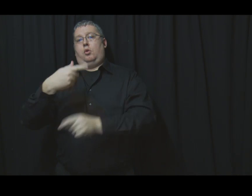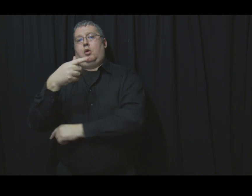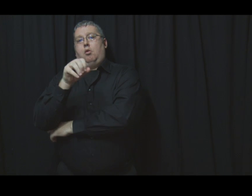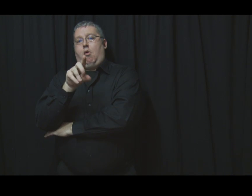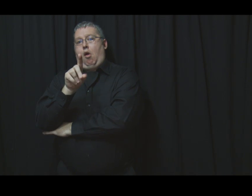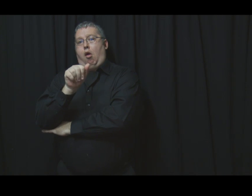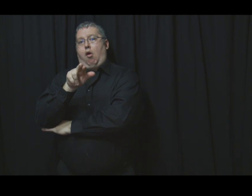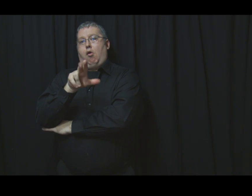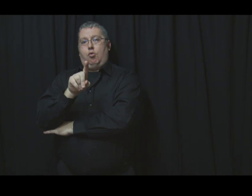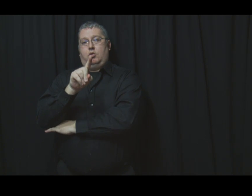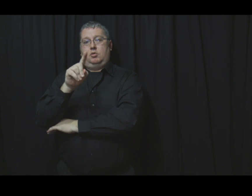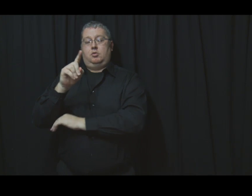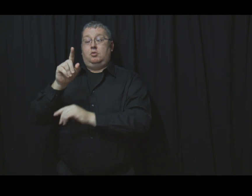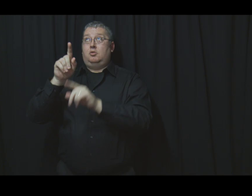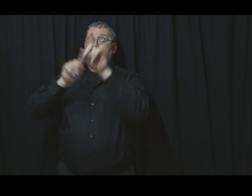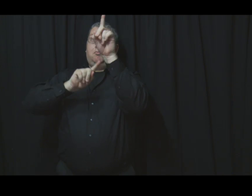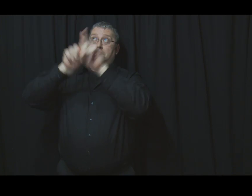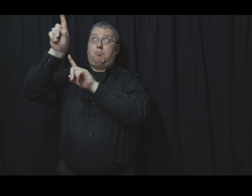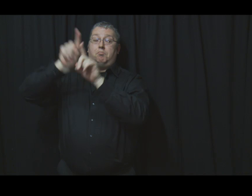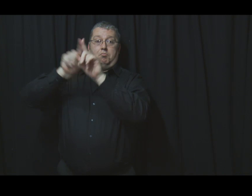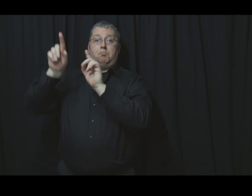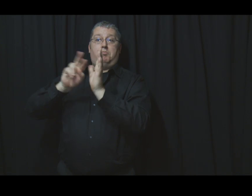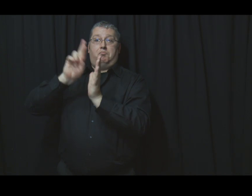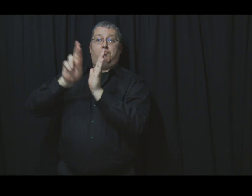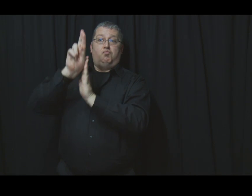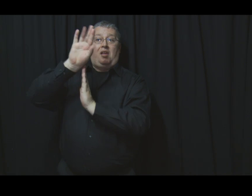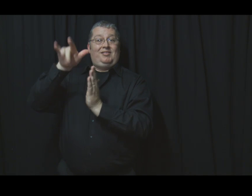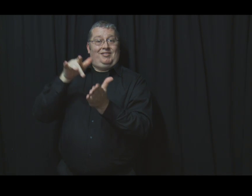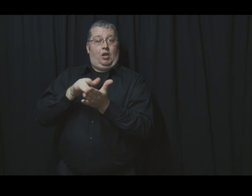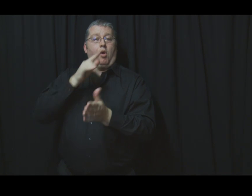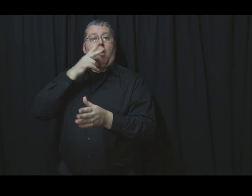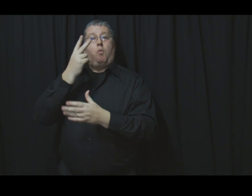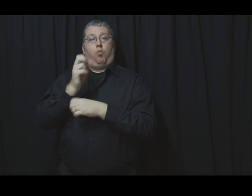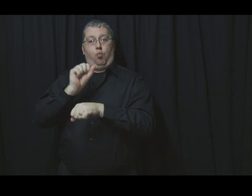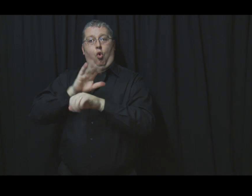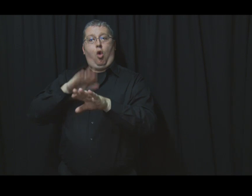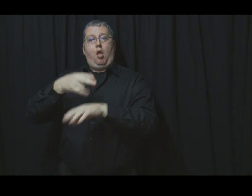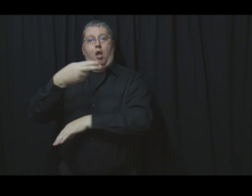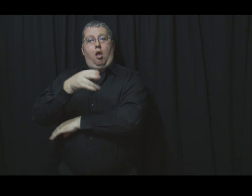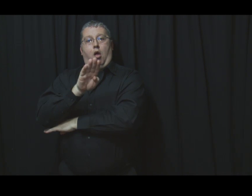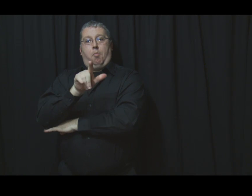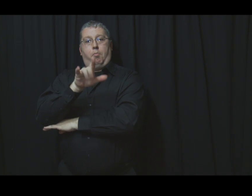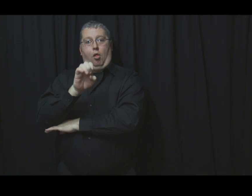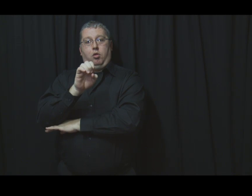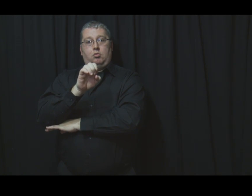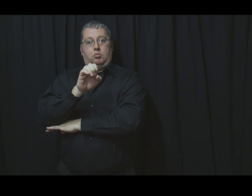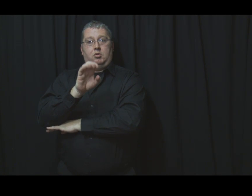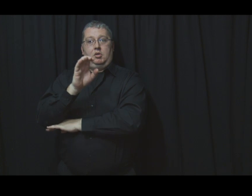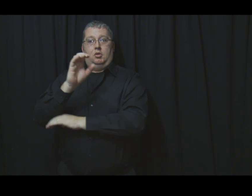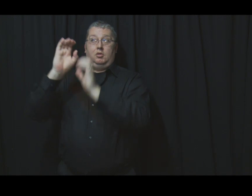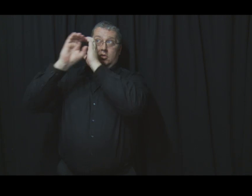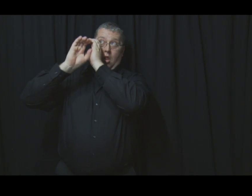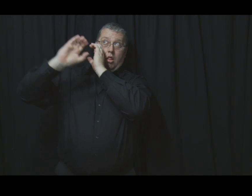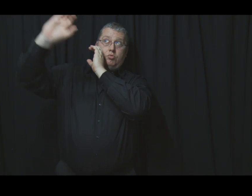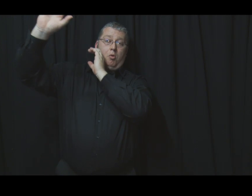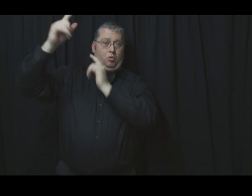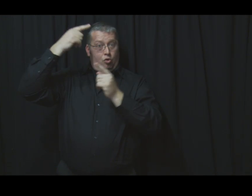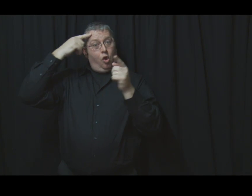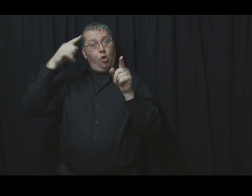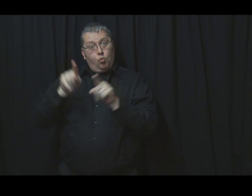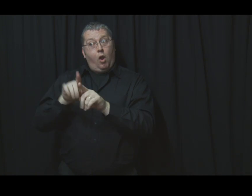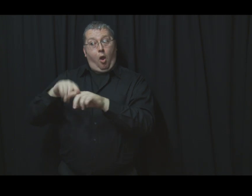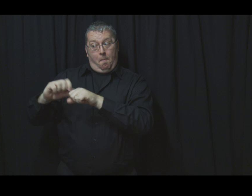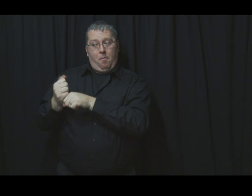number of years ago, I met creationists and evolutionists who were both working on the Hubble telescope. They agreed on how to build the Hubble telescope. You know what they disagreed